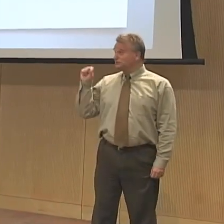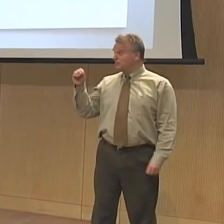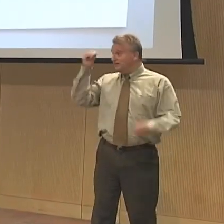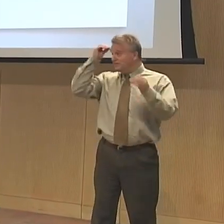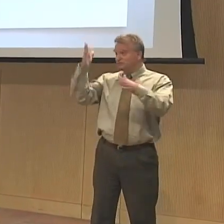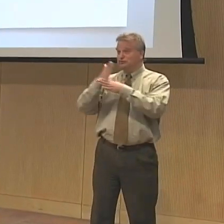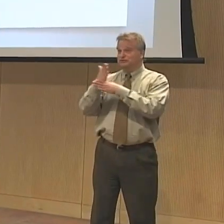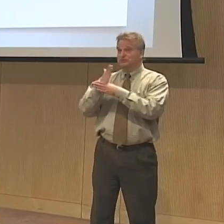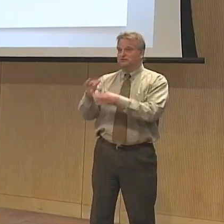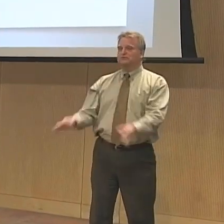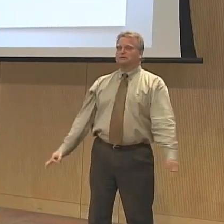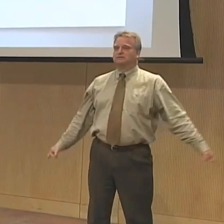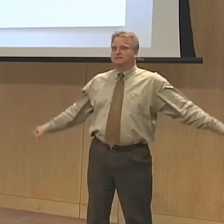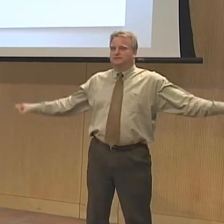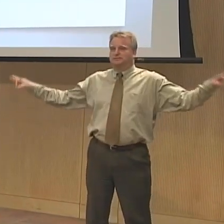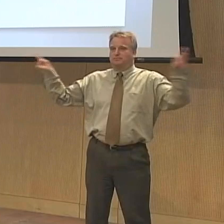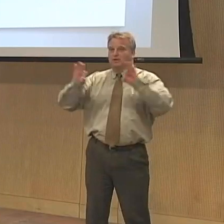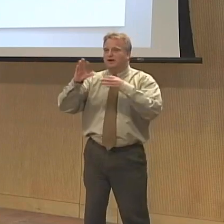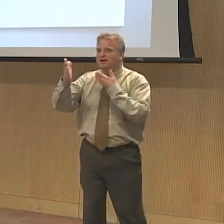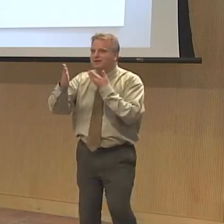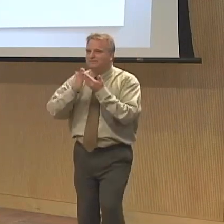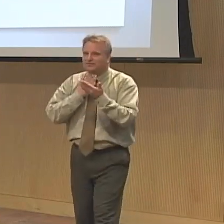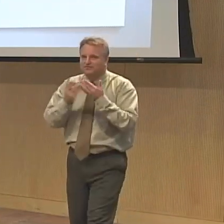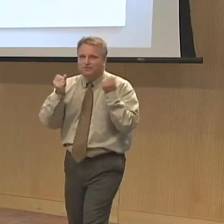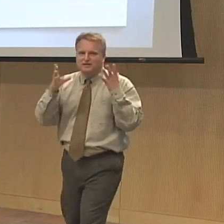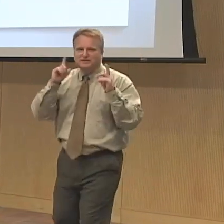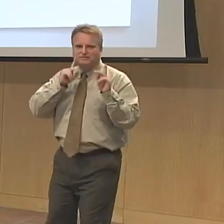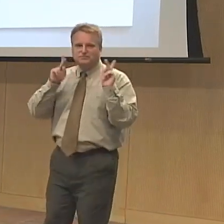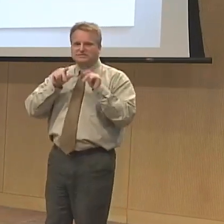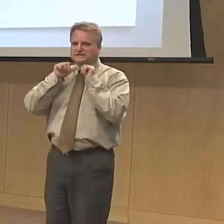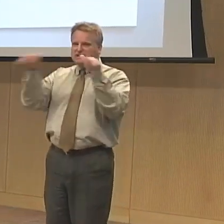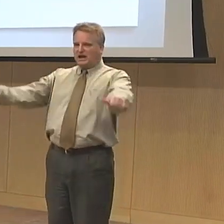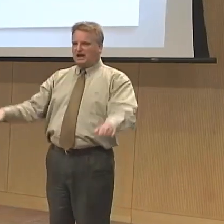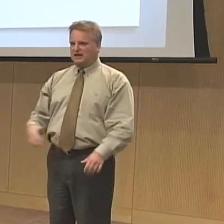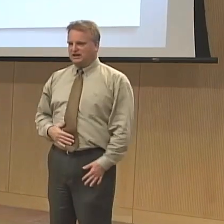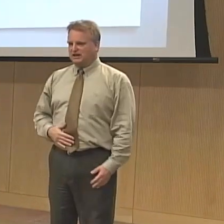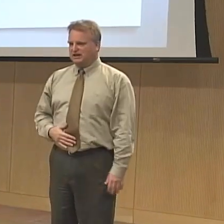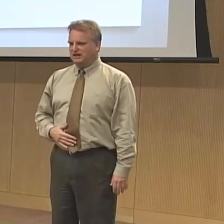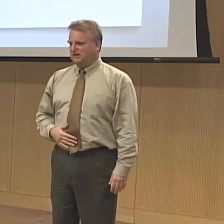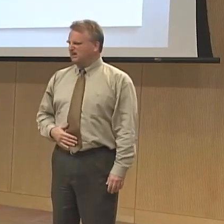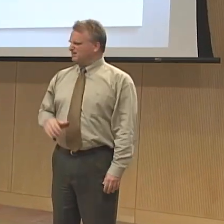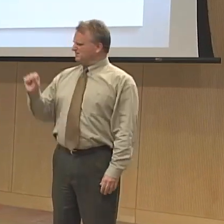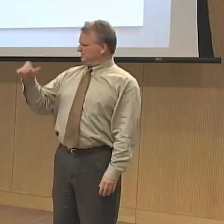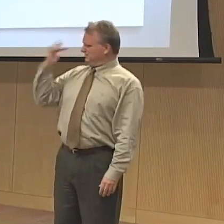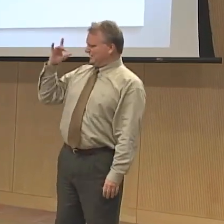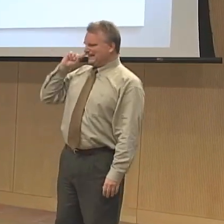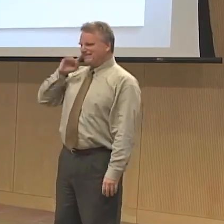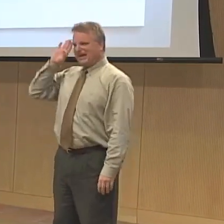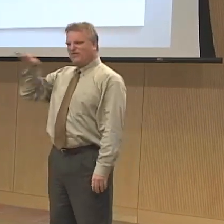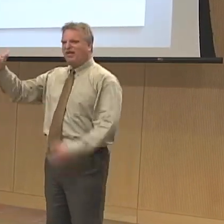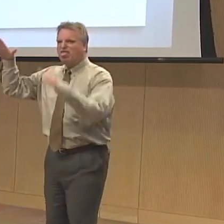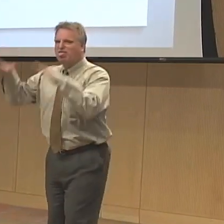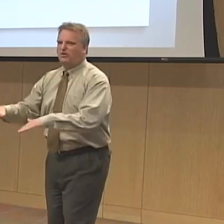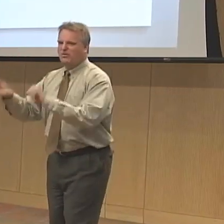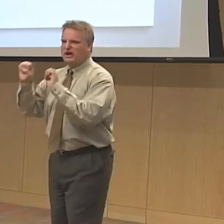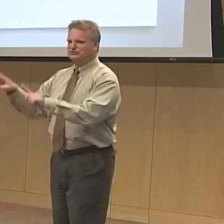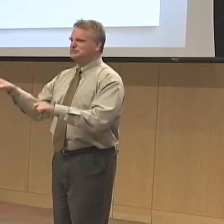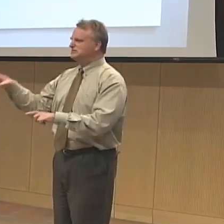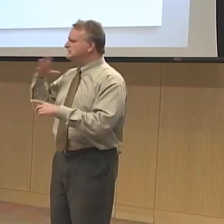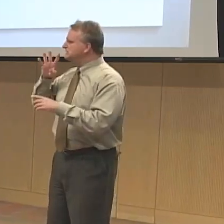So information sharing is an important piece of the culture, even though people will deny it. Someone may say, well, that person's less educated.